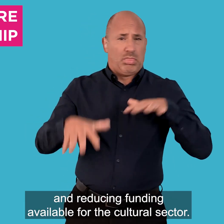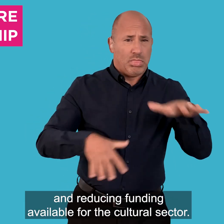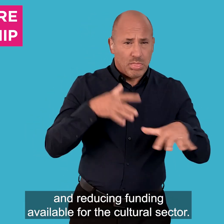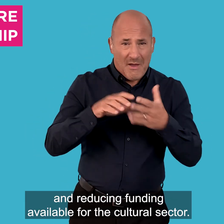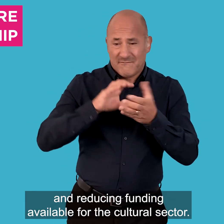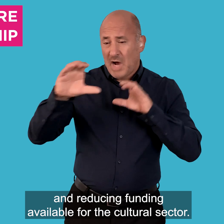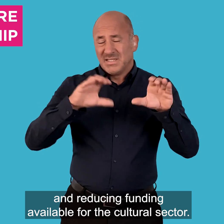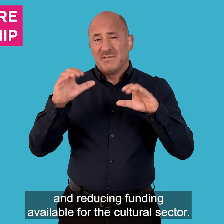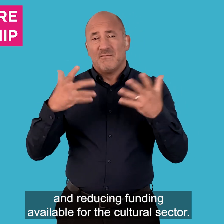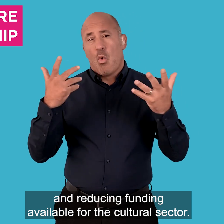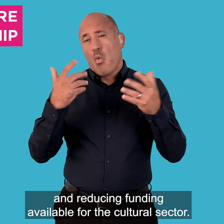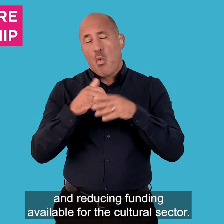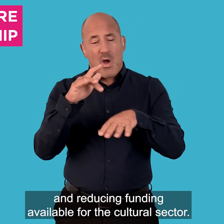funding available for the cultural sector.